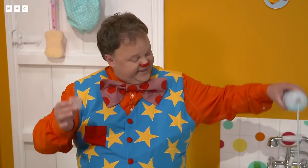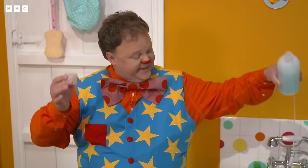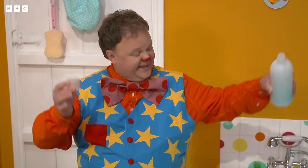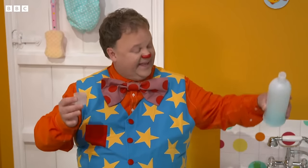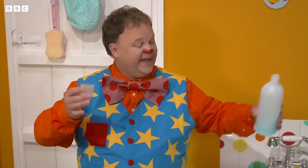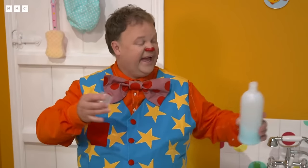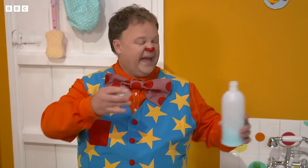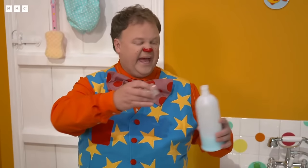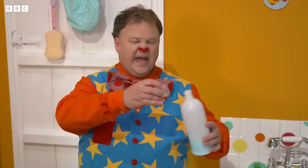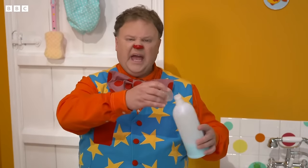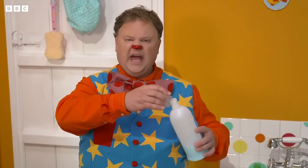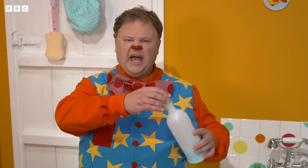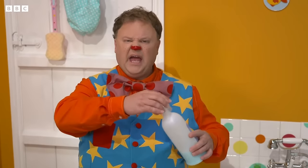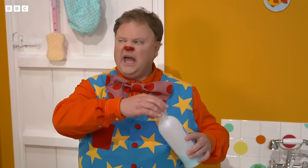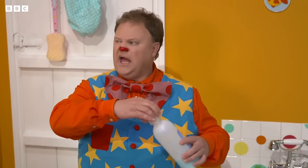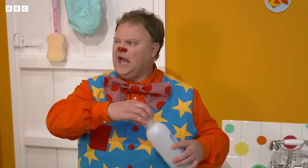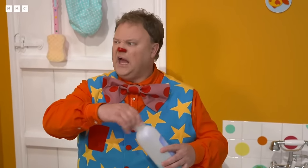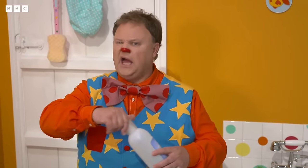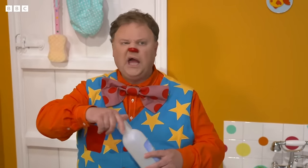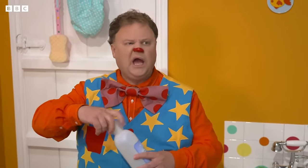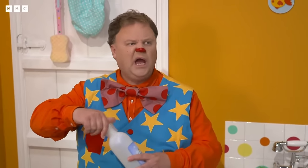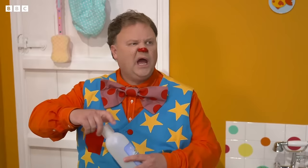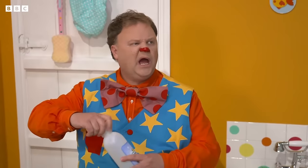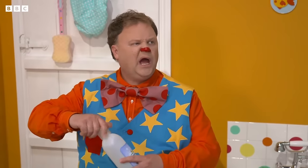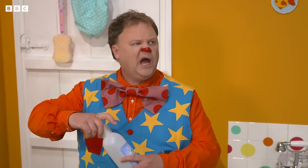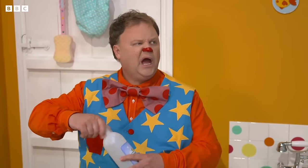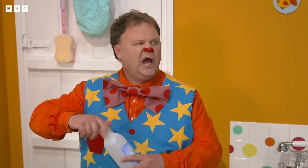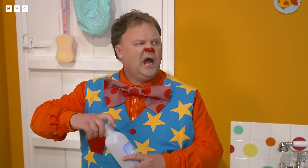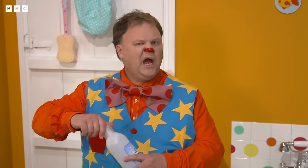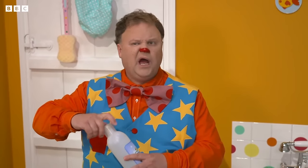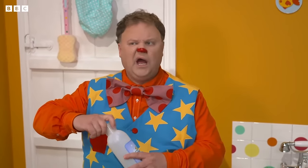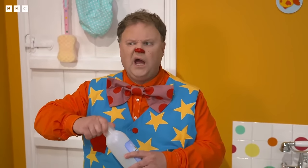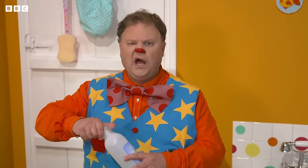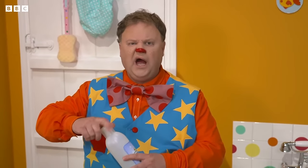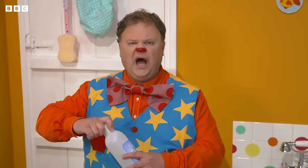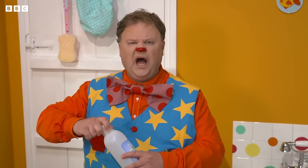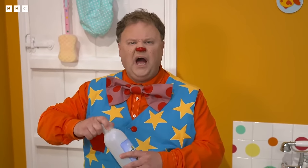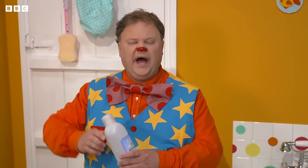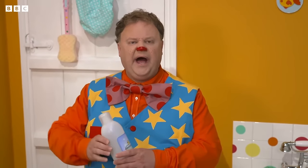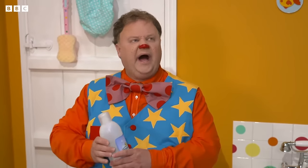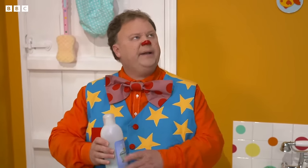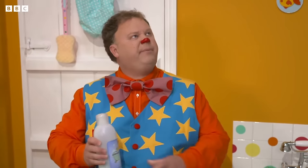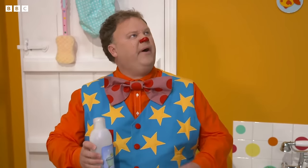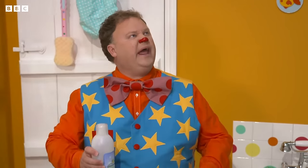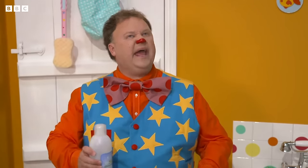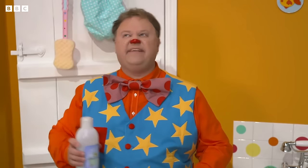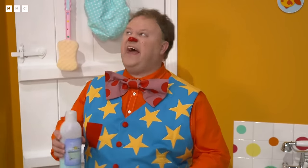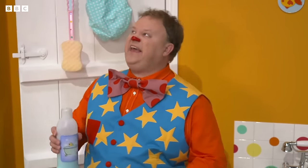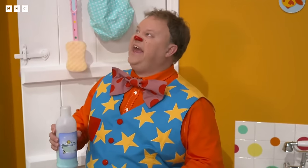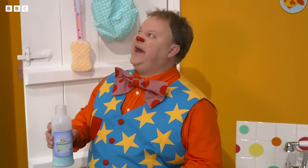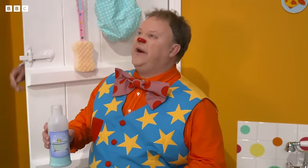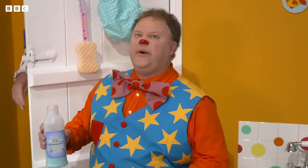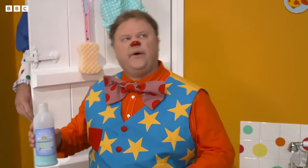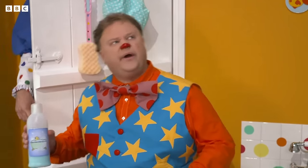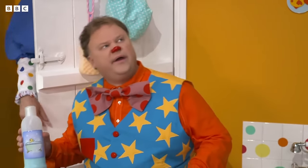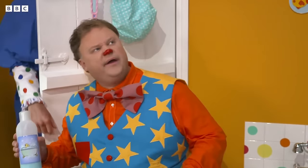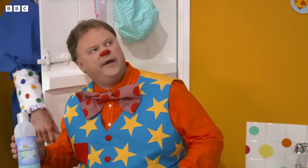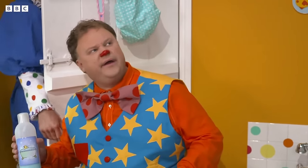Mr. Tumble, have you seen my sponge cake? Aunt Polly, is that you? Yes,